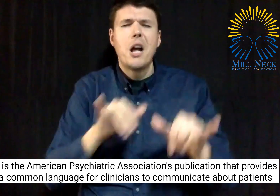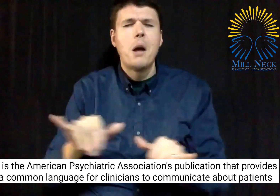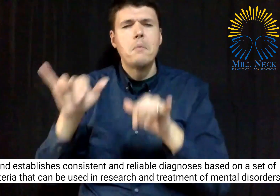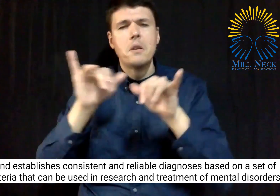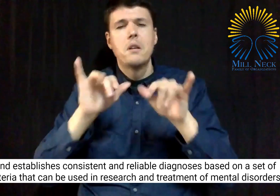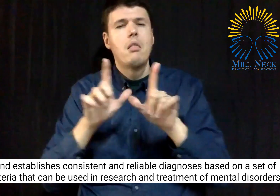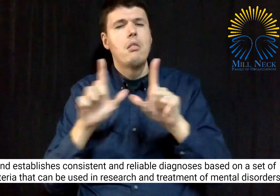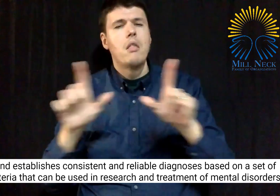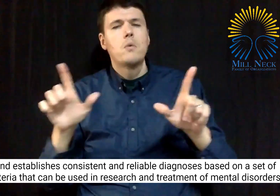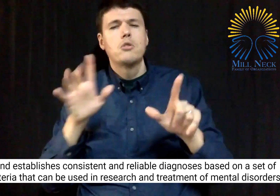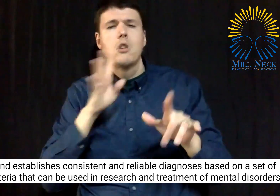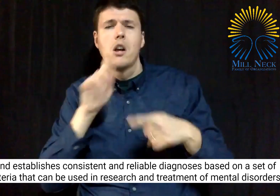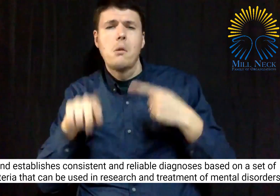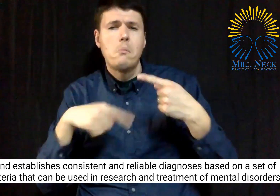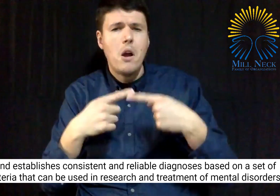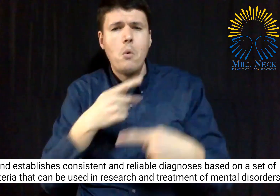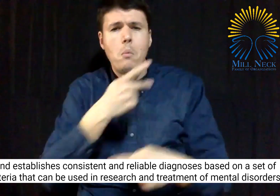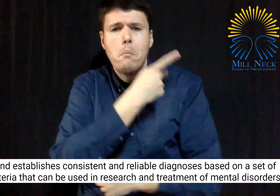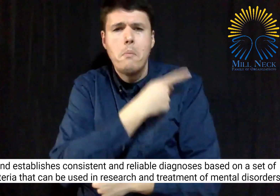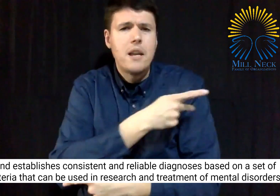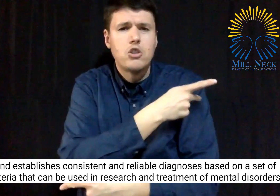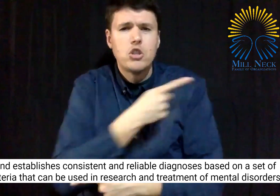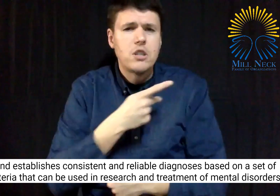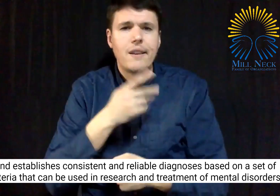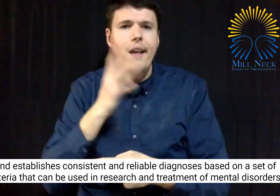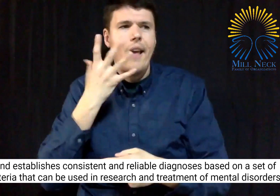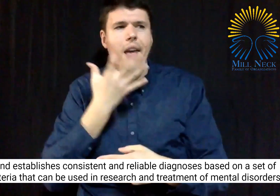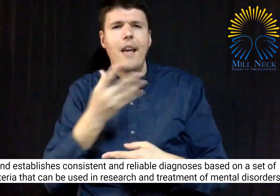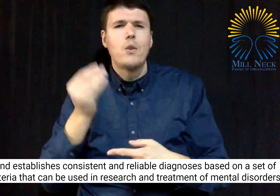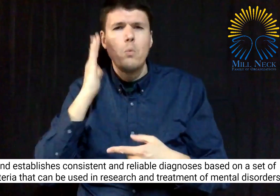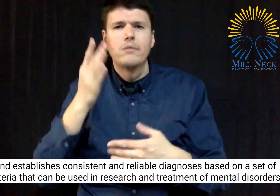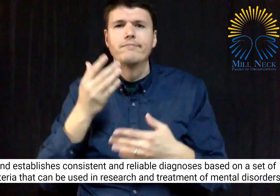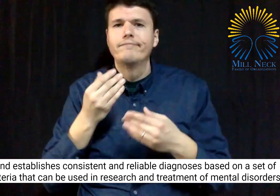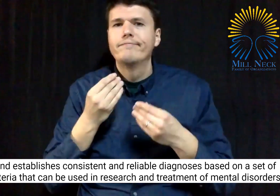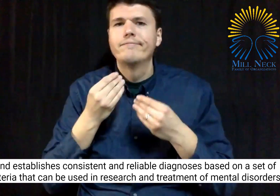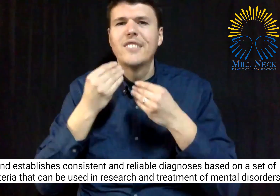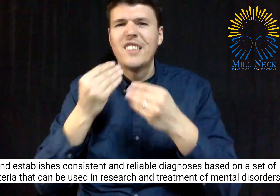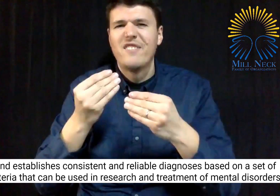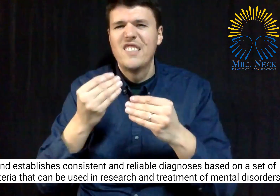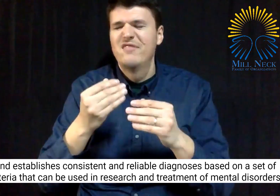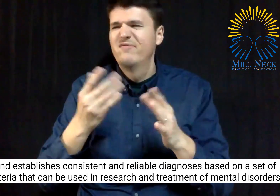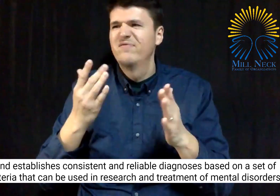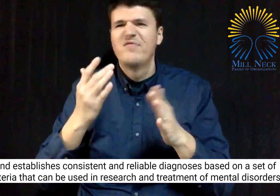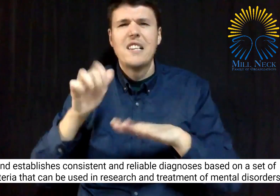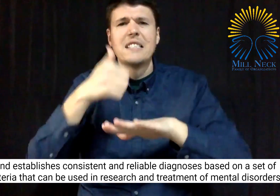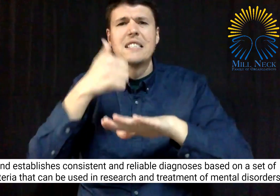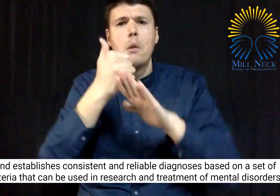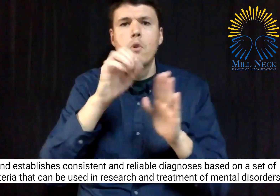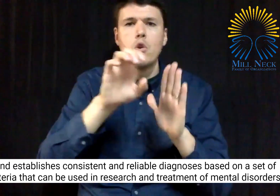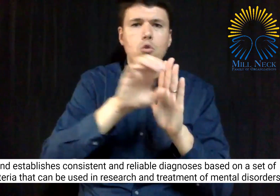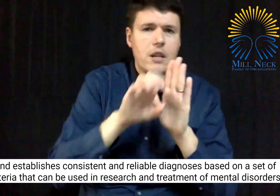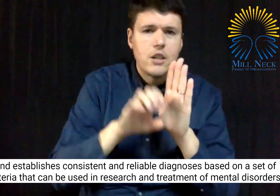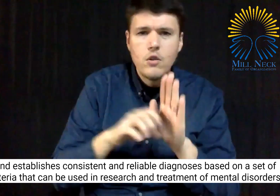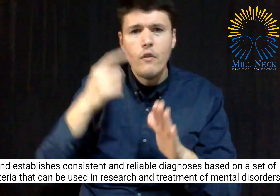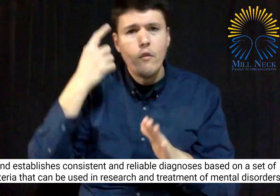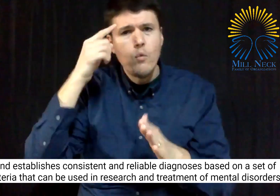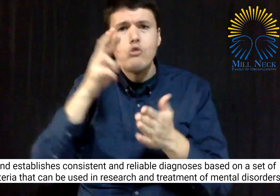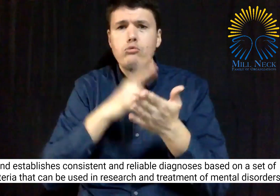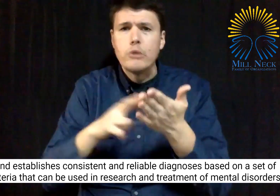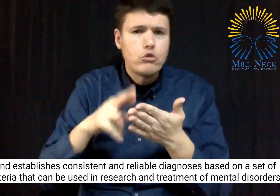and establishes consistent and reliable diagnoses based on a set of criteria that can be used in research and treatment of mental disorders. And